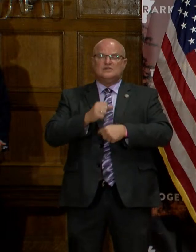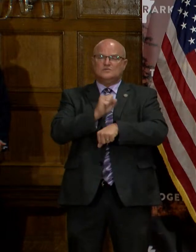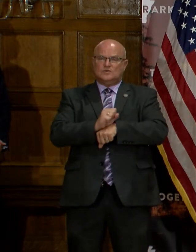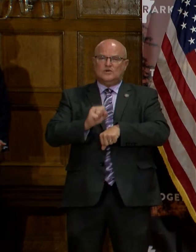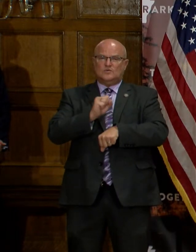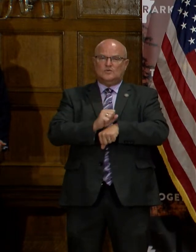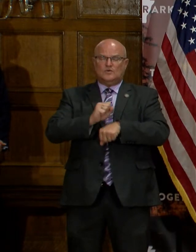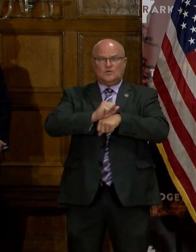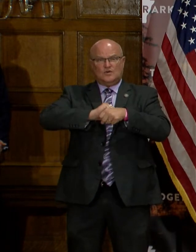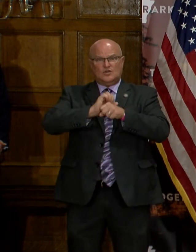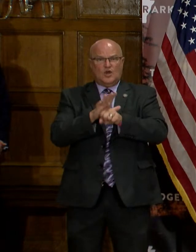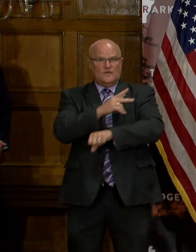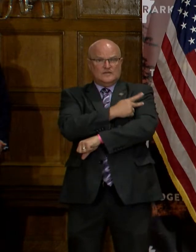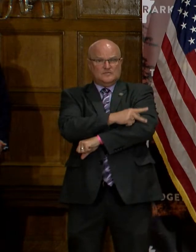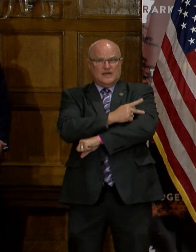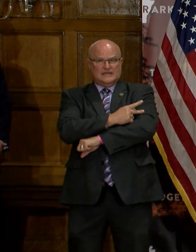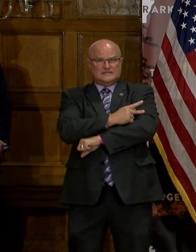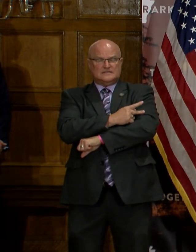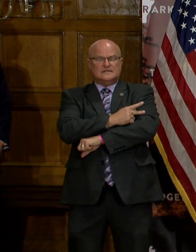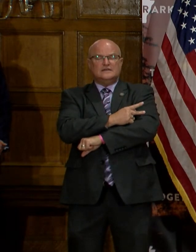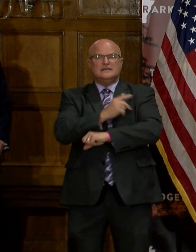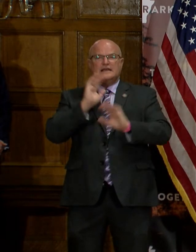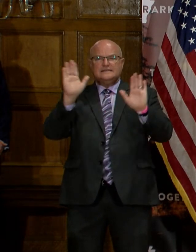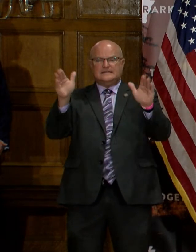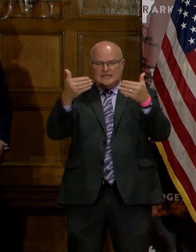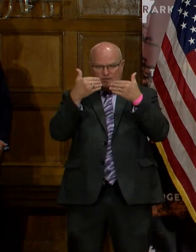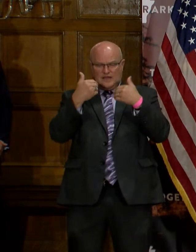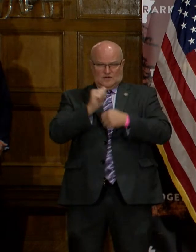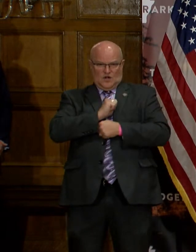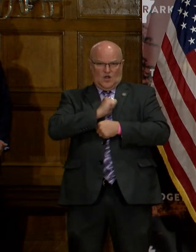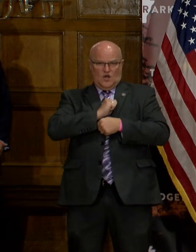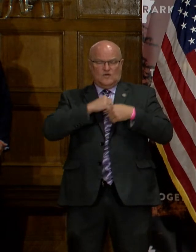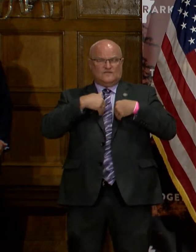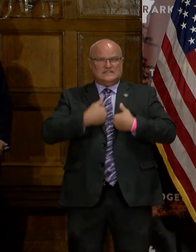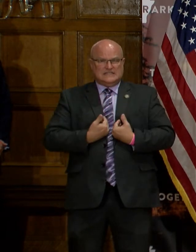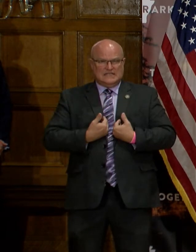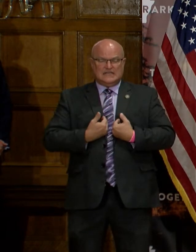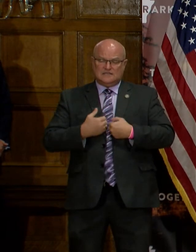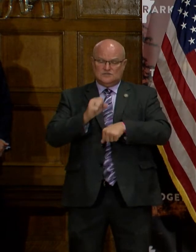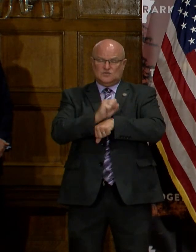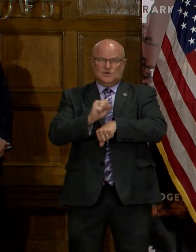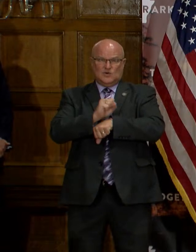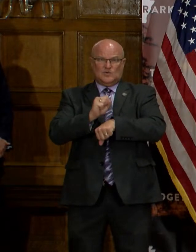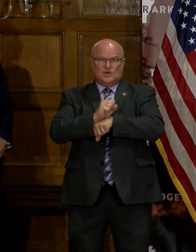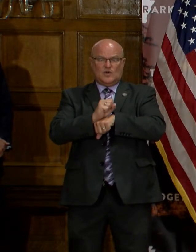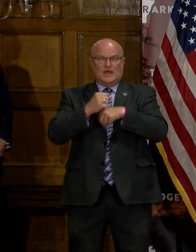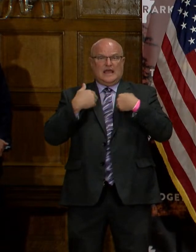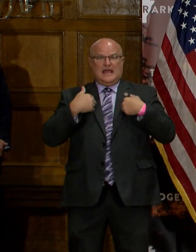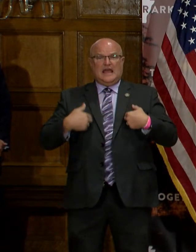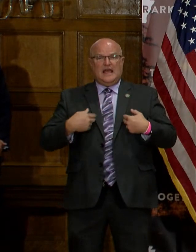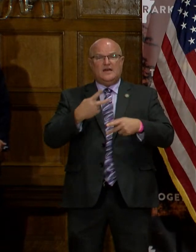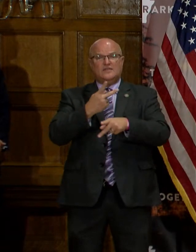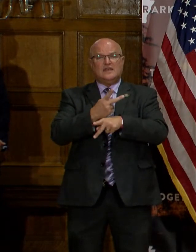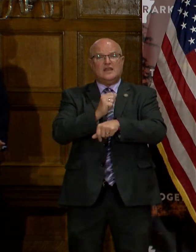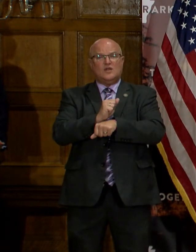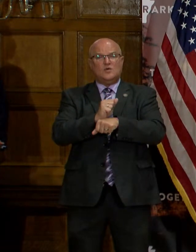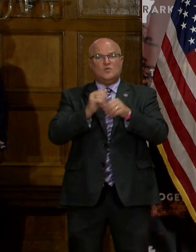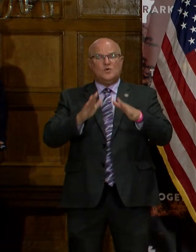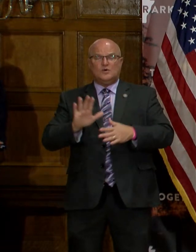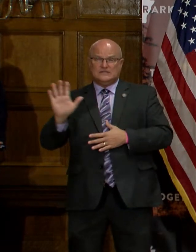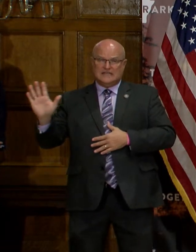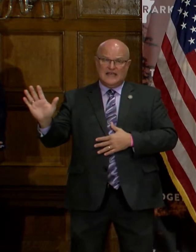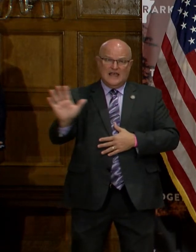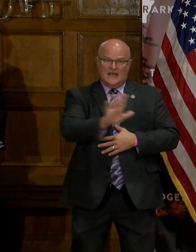patients. As we begin to think about our own fatigue, let's consider the effort going on by healthcare workers across our state and their